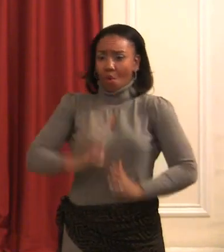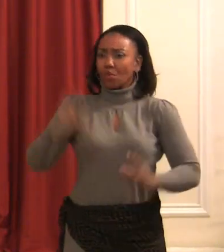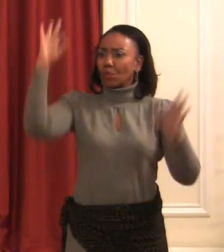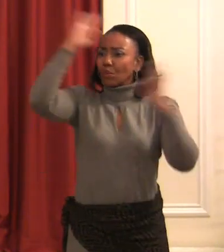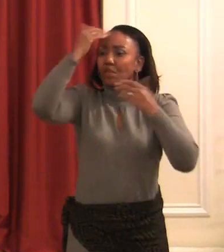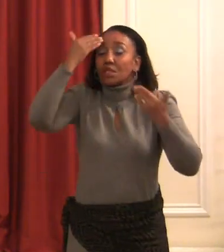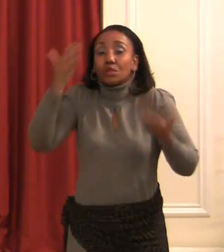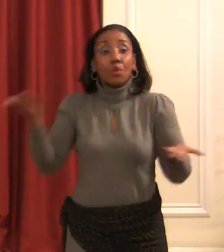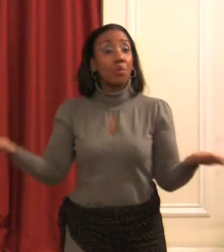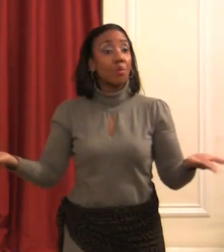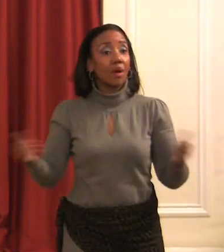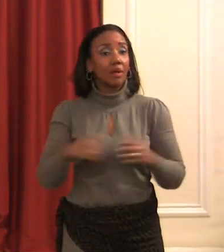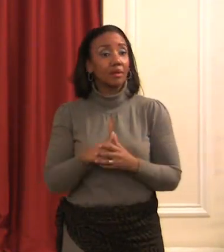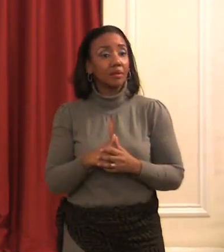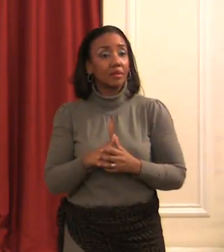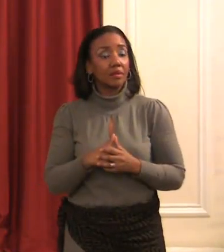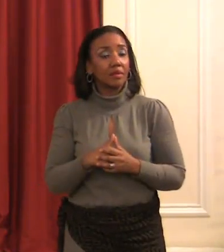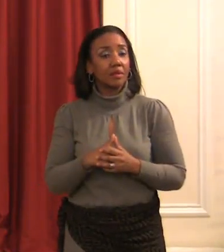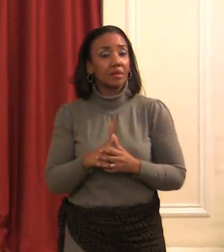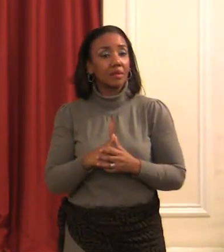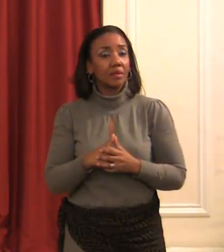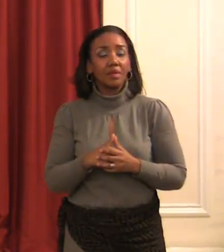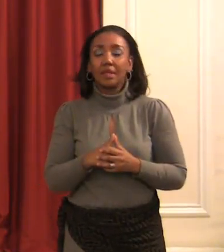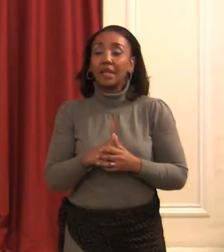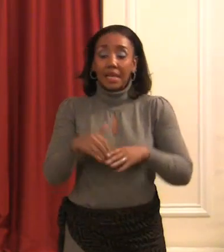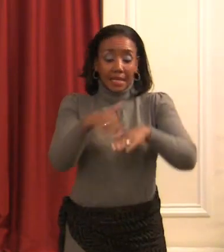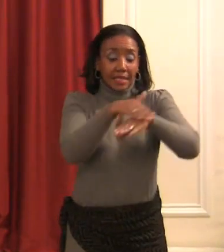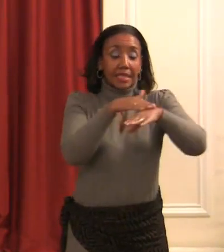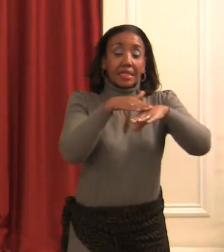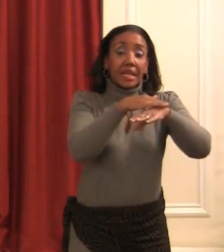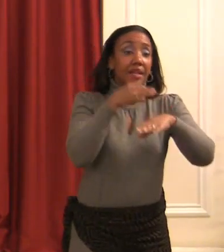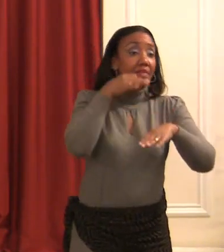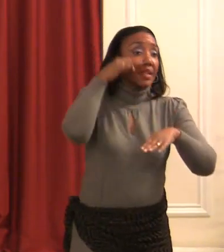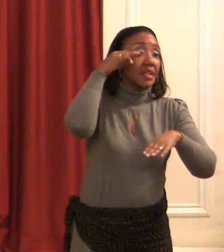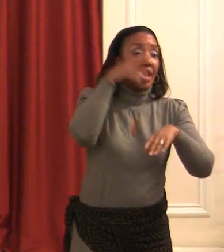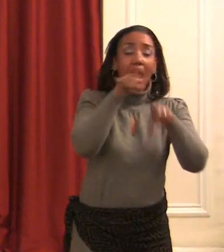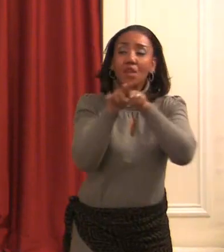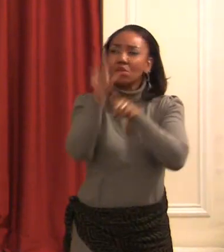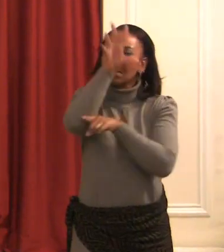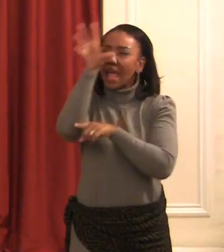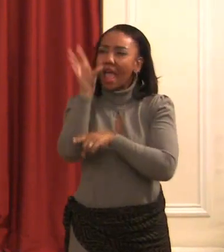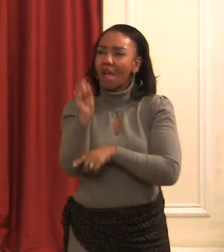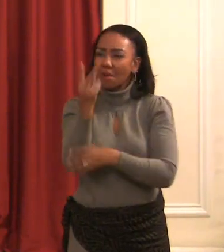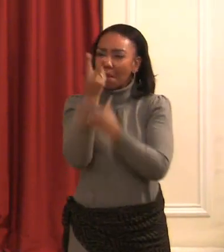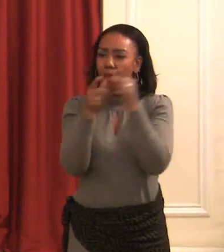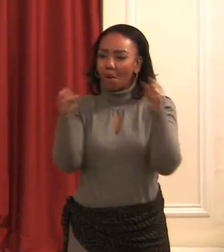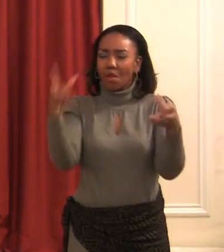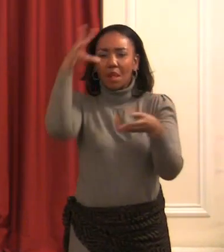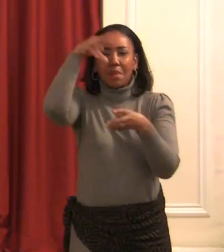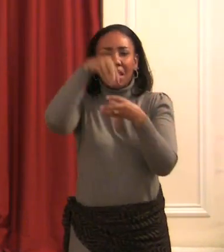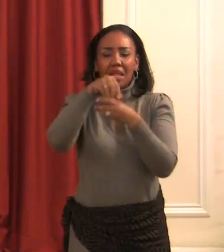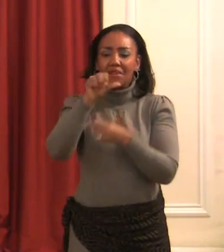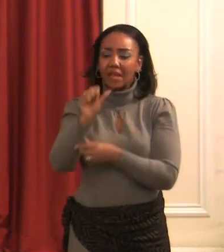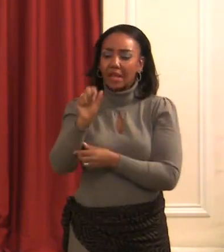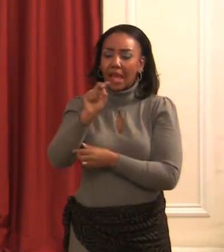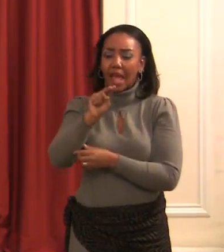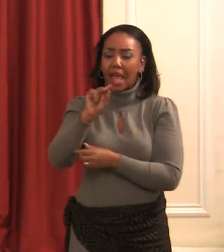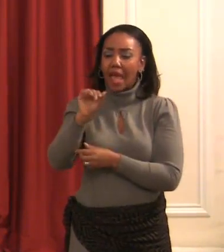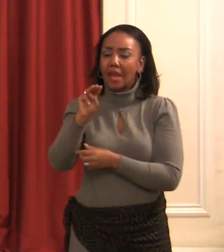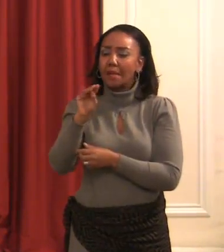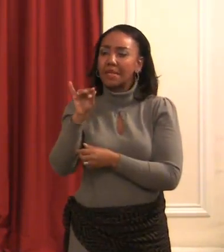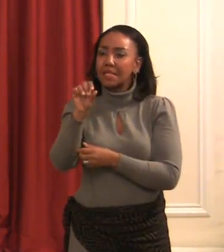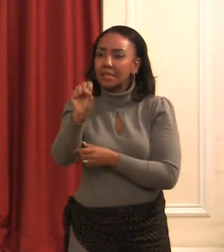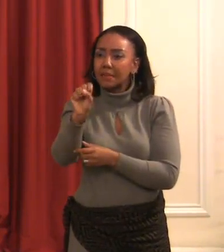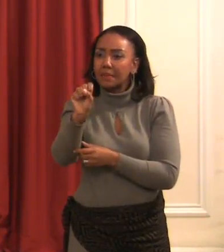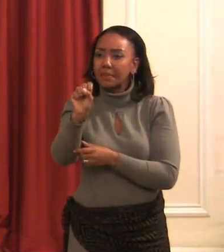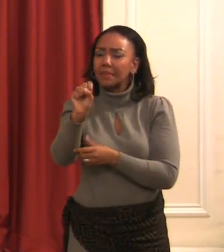know, is this. Both the native man and the African believed in animism, which